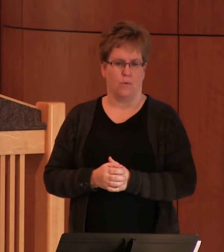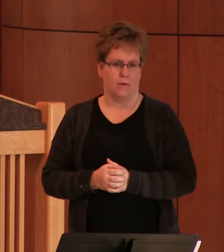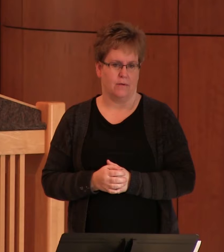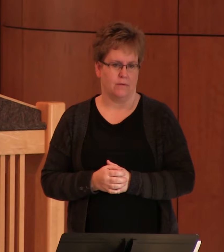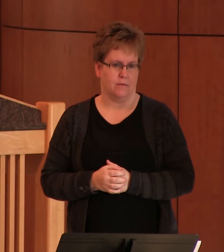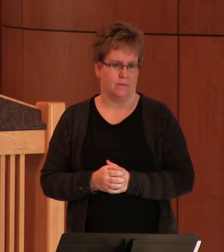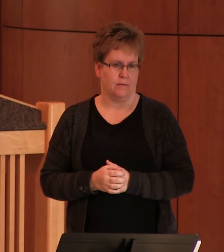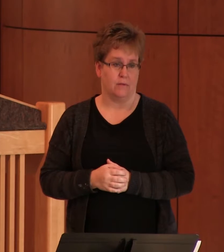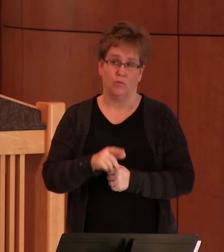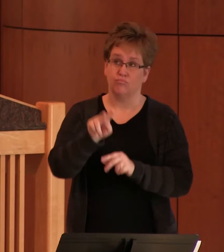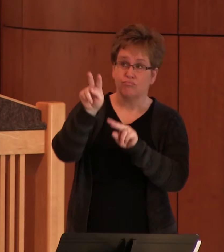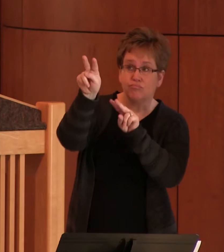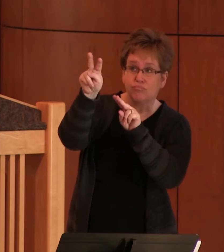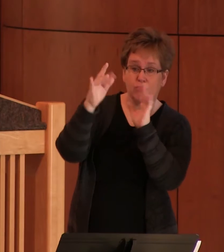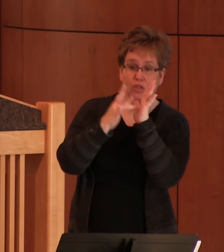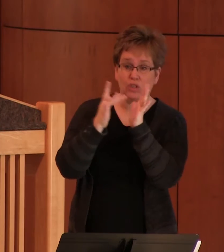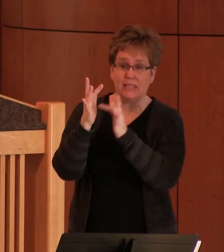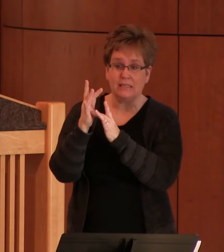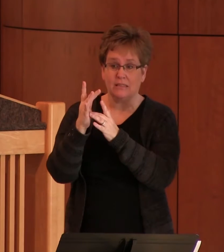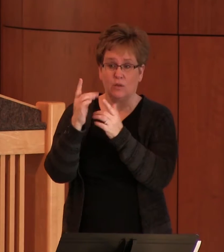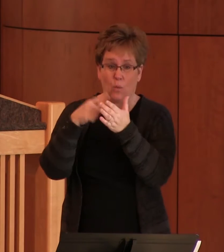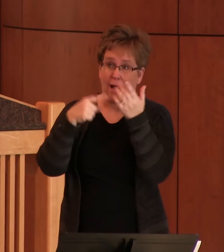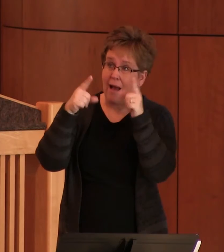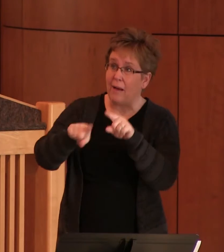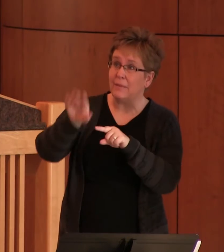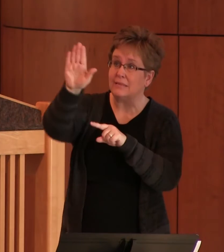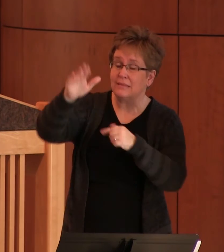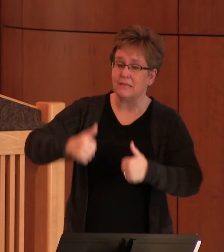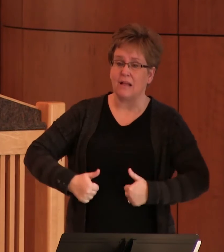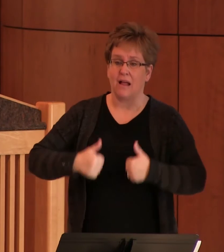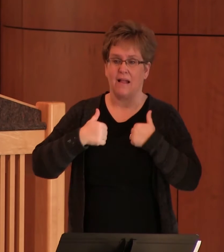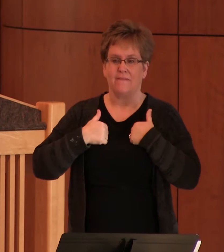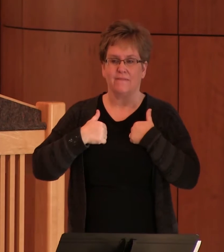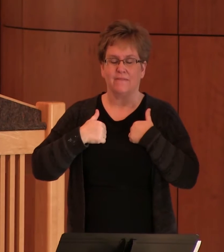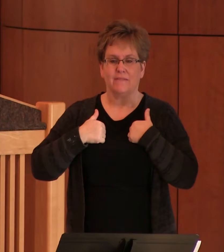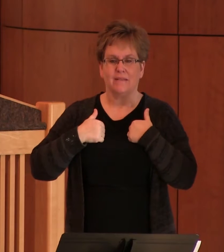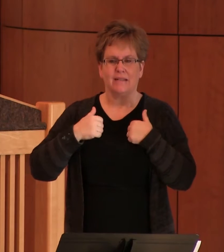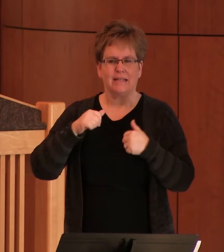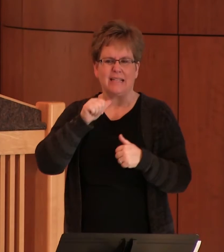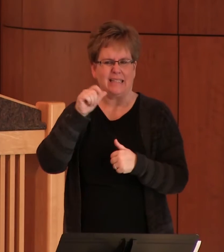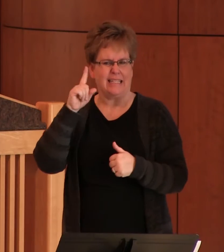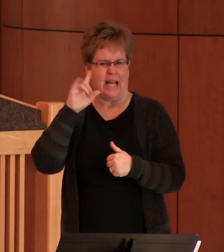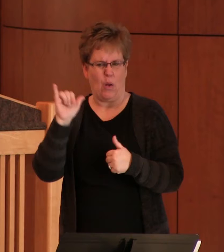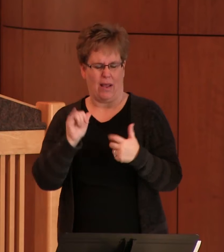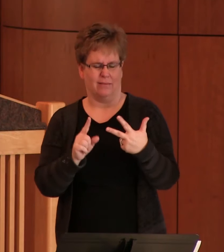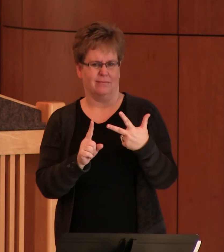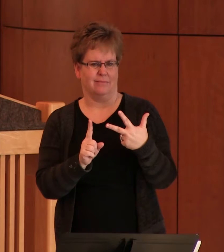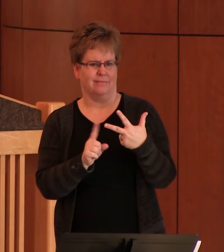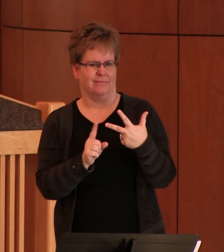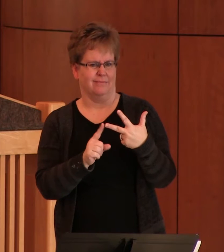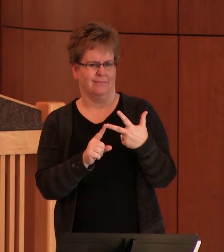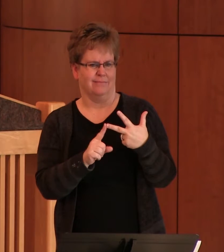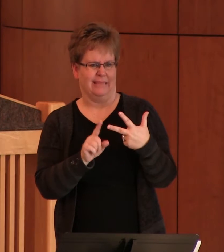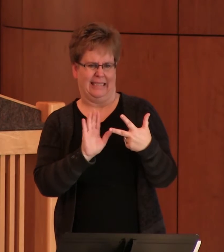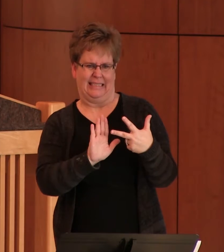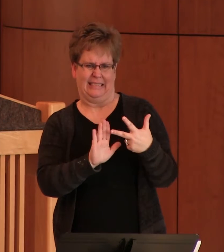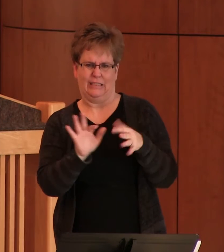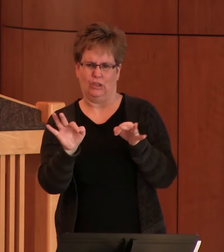Because what we see in Jesus and what happens doesn't quite sound like what this third slave